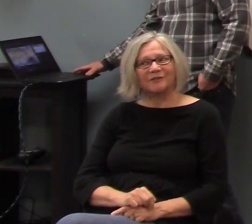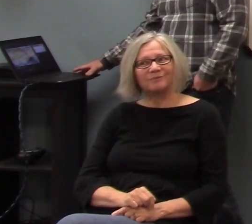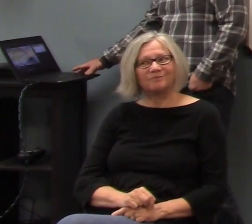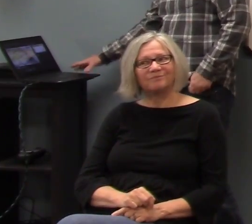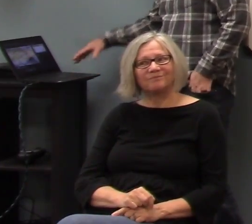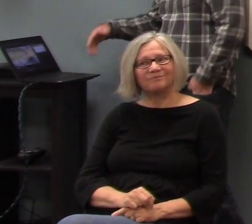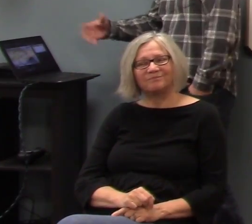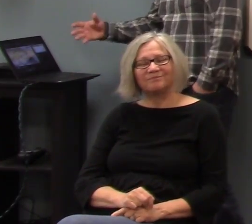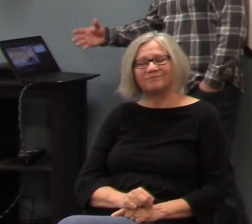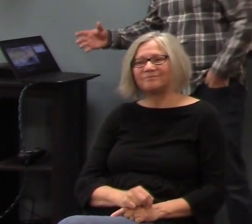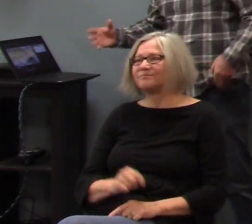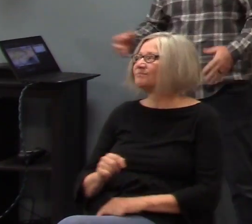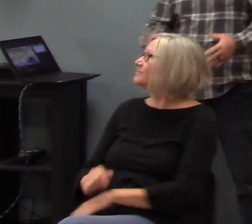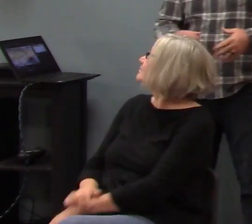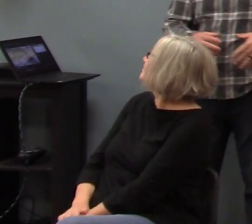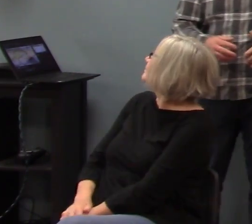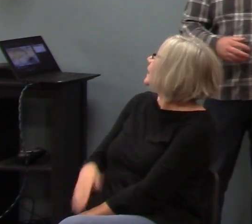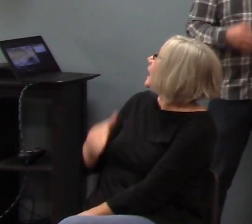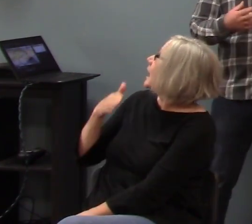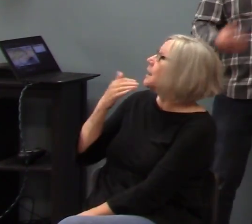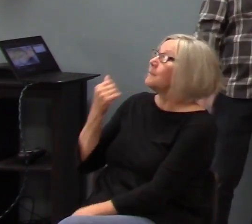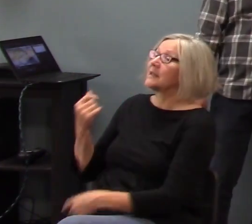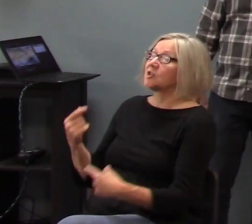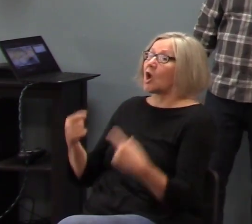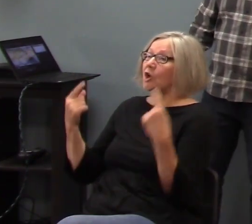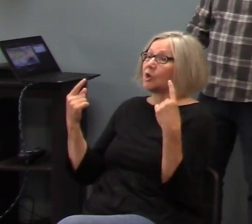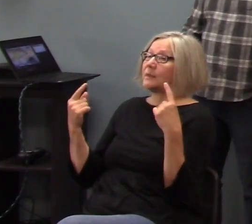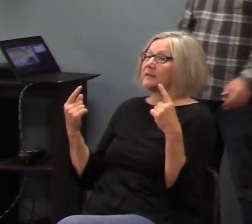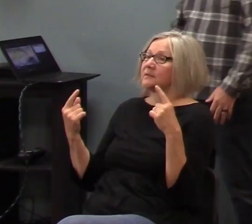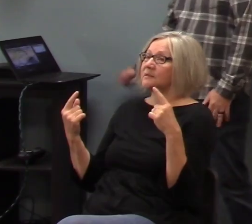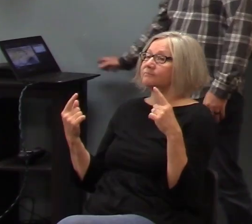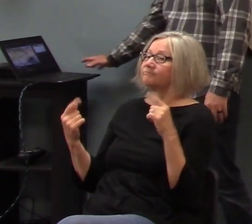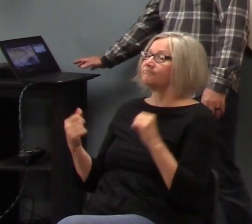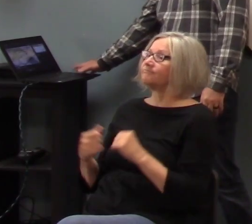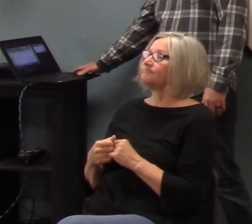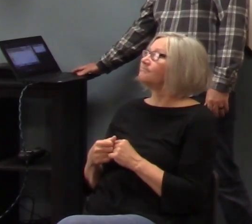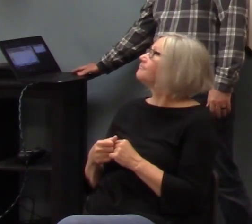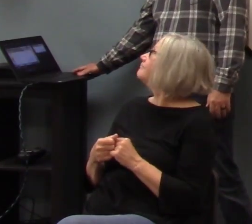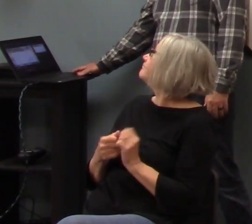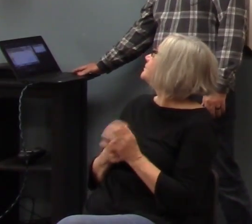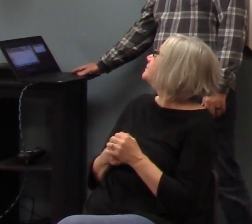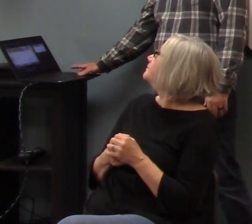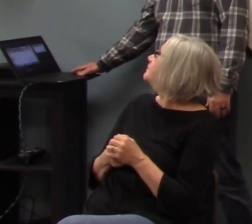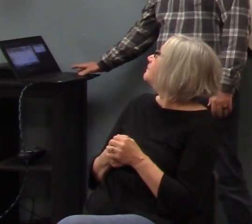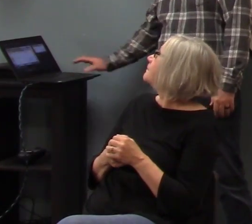Okay? What's the best argument? Again, I'm trying to give you the best counter arguments.